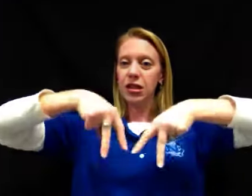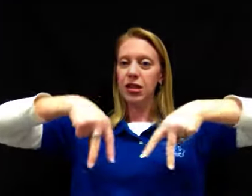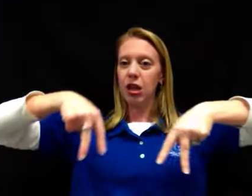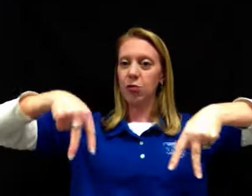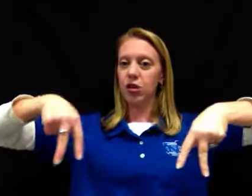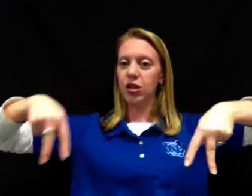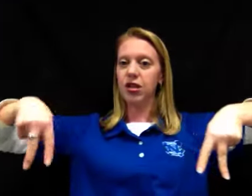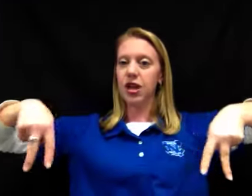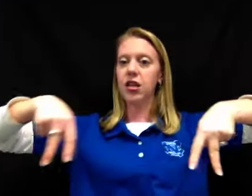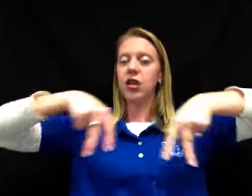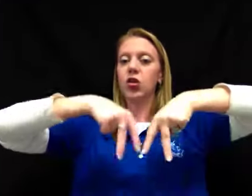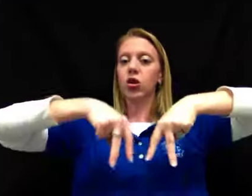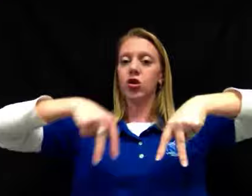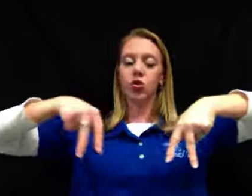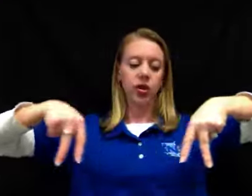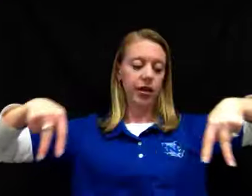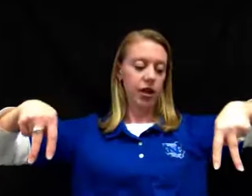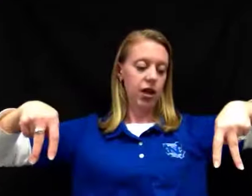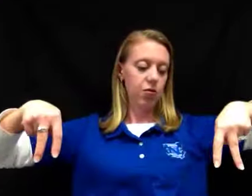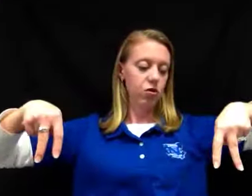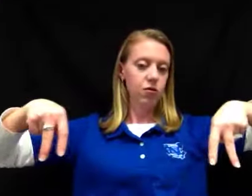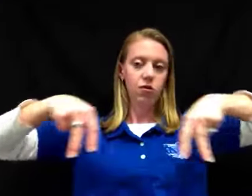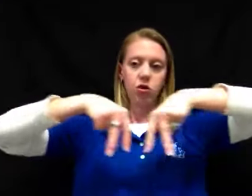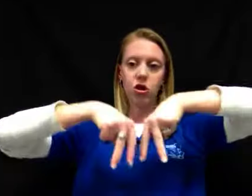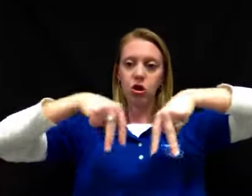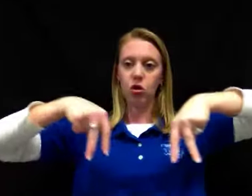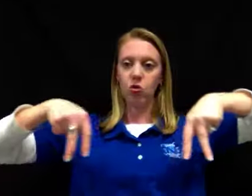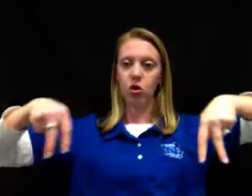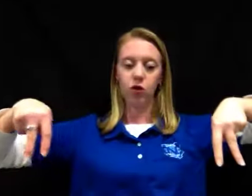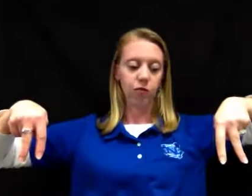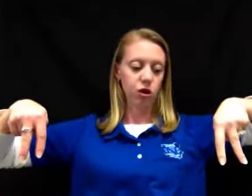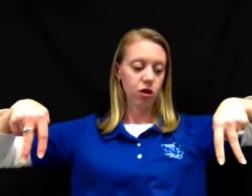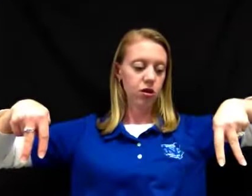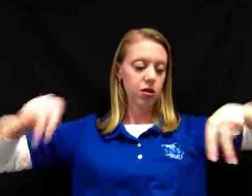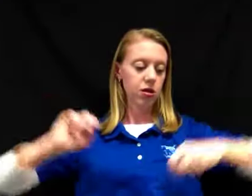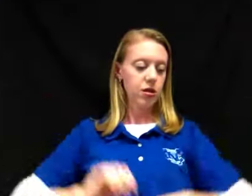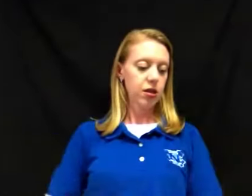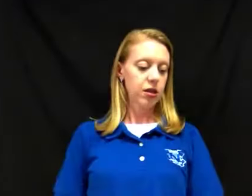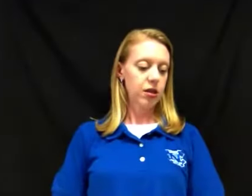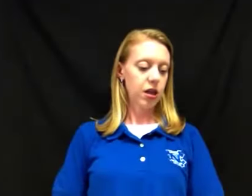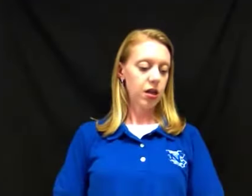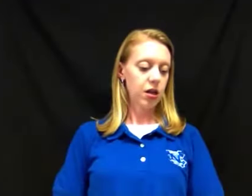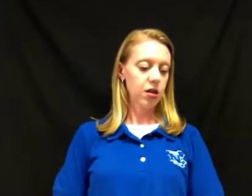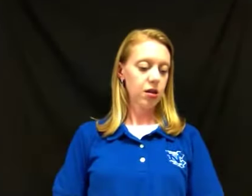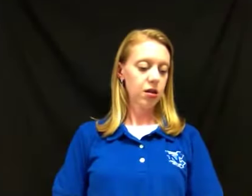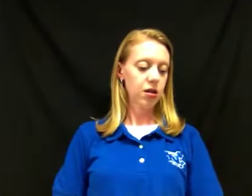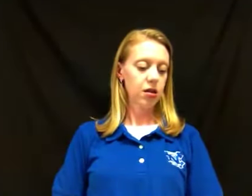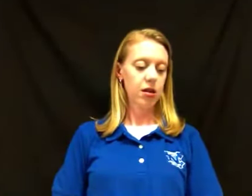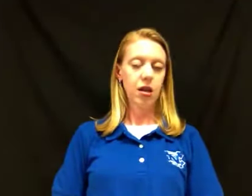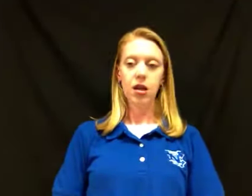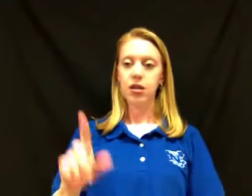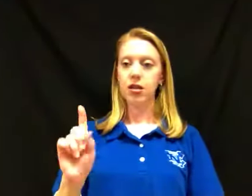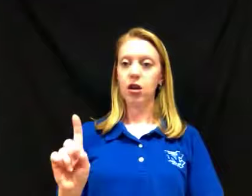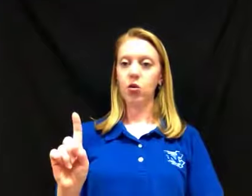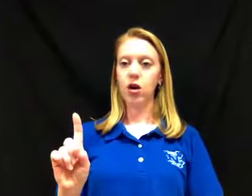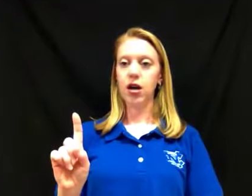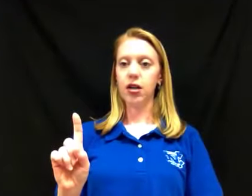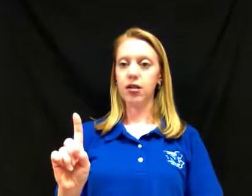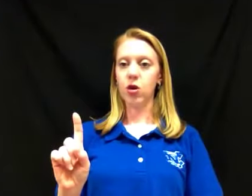represents a person standing or a two-legged animal. Could show a row of birds standing. CL1, this